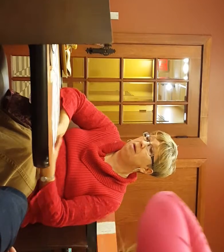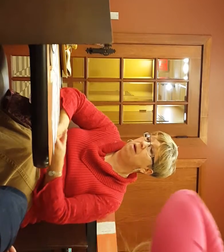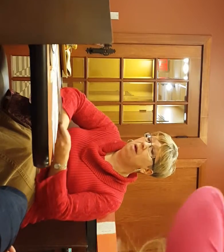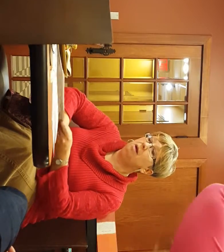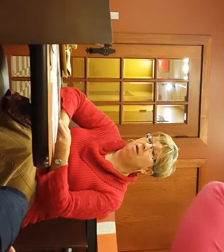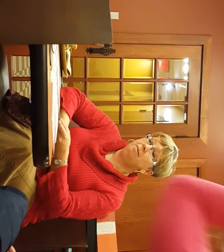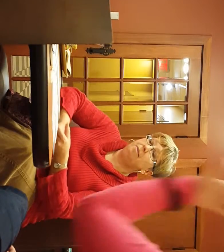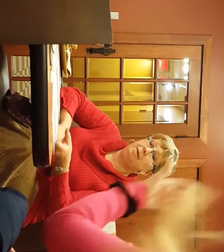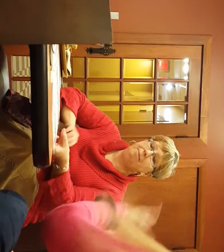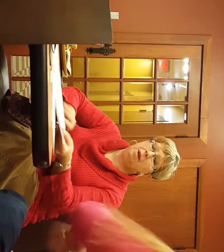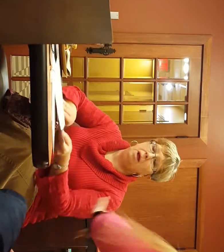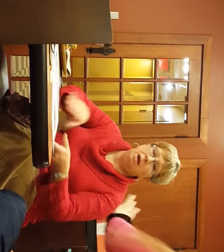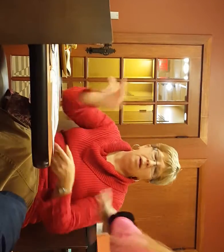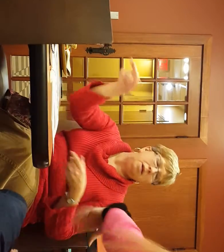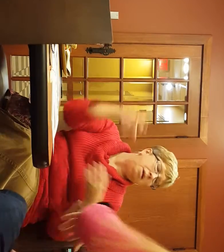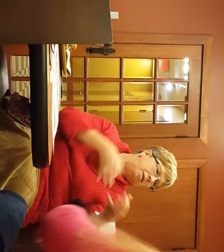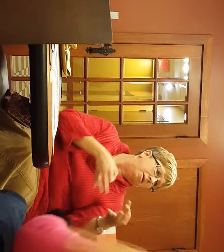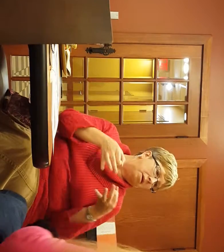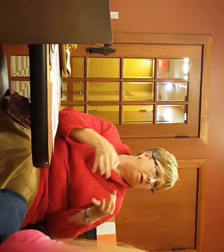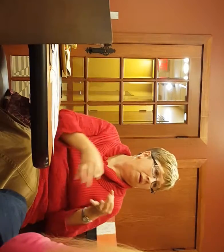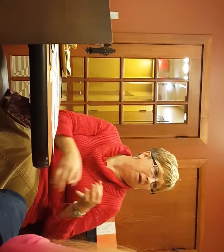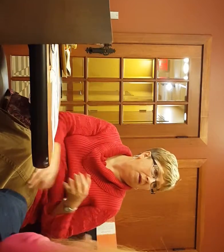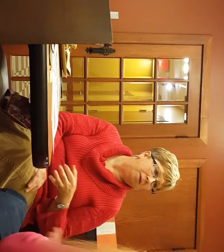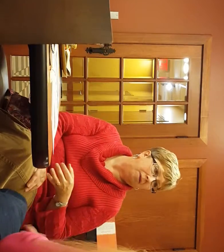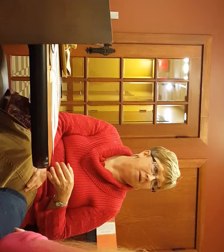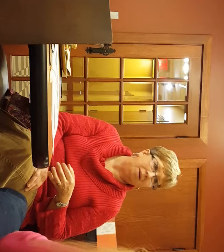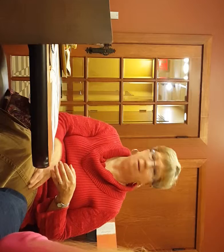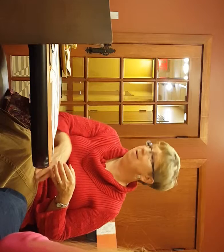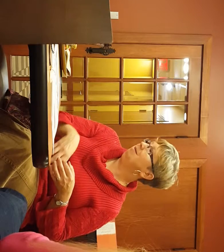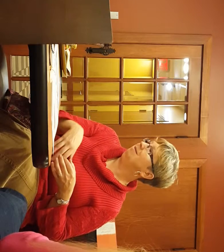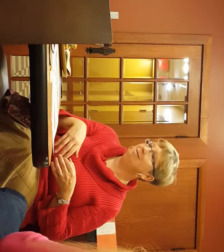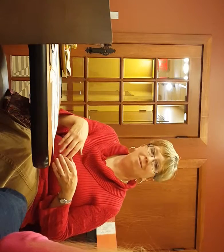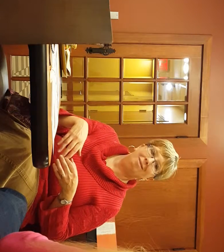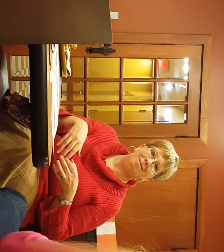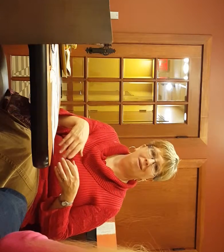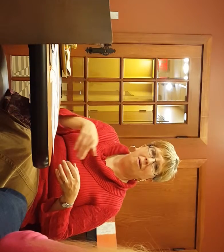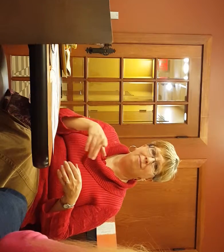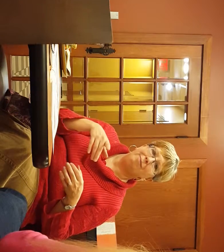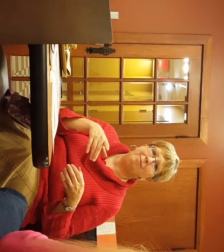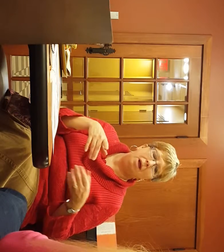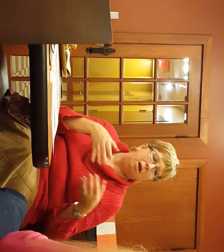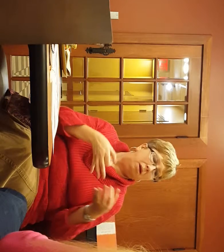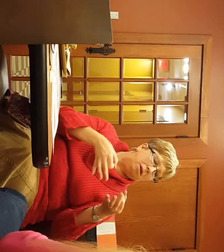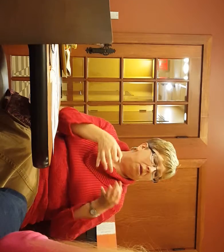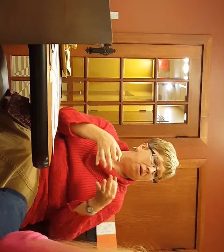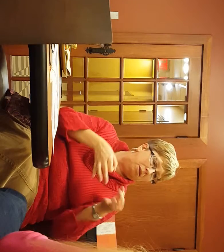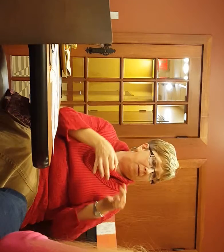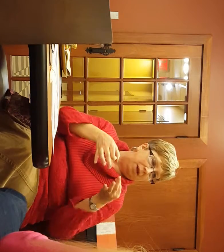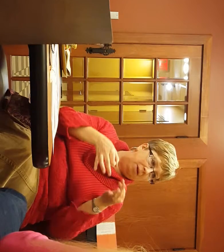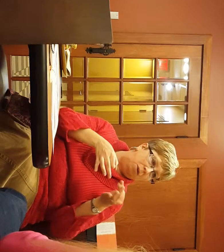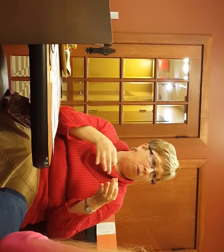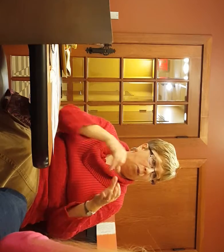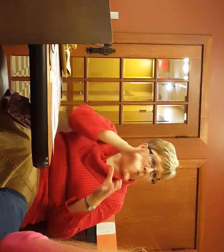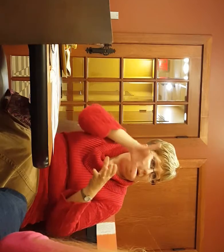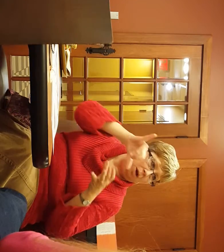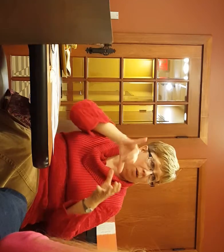home. But now if they have a dietary label on it, I'm required to try to stick with the dietary uses. And